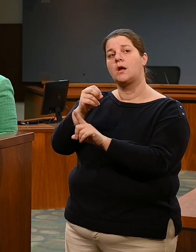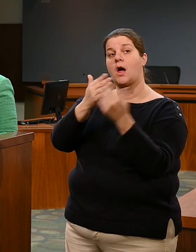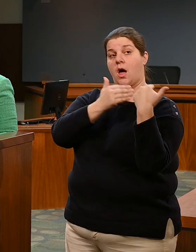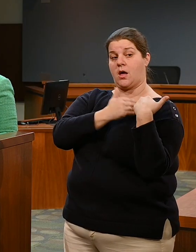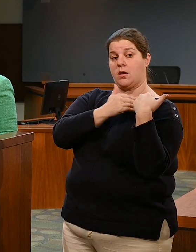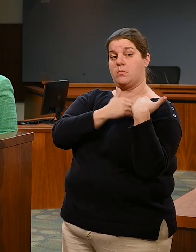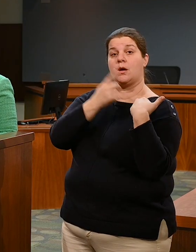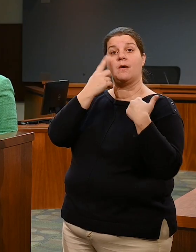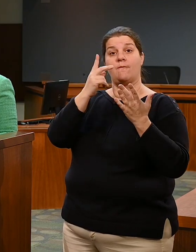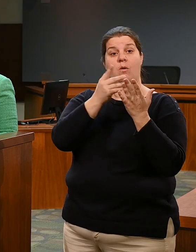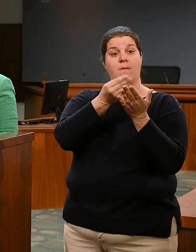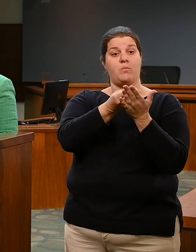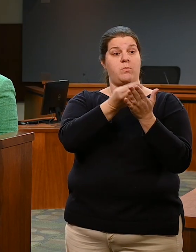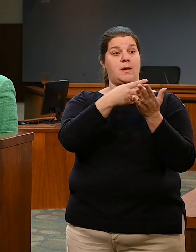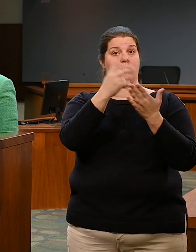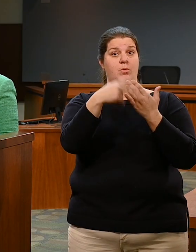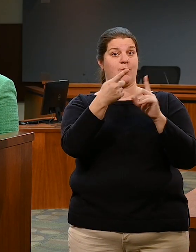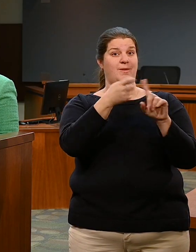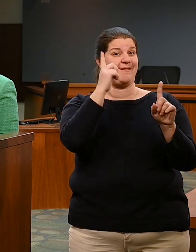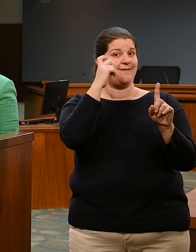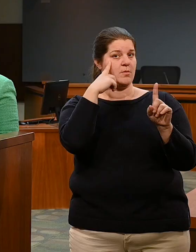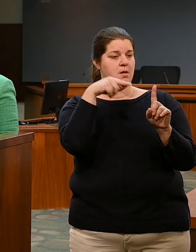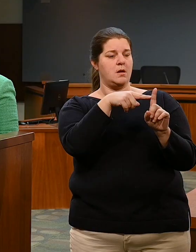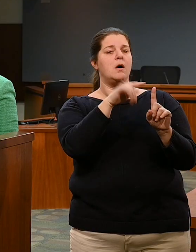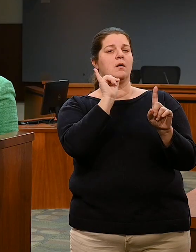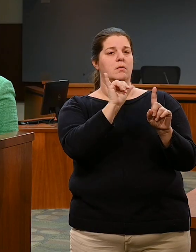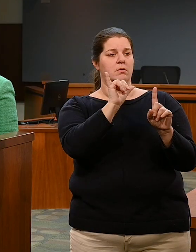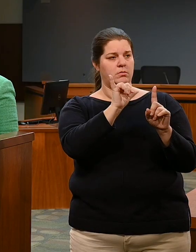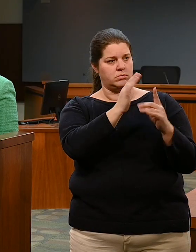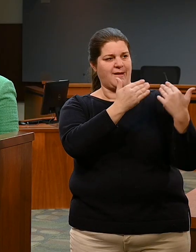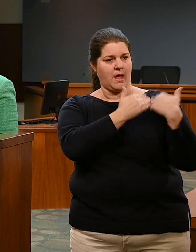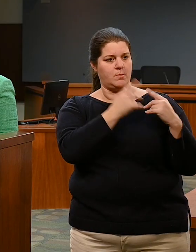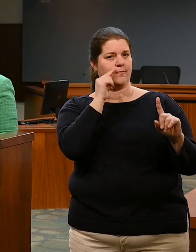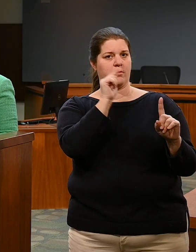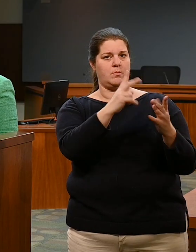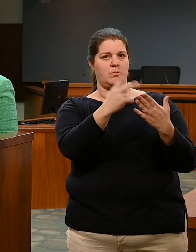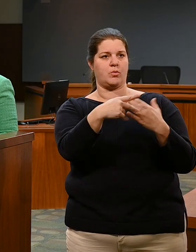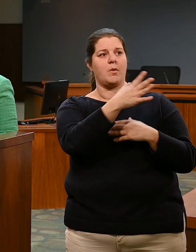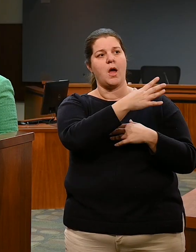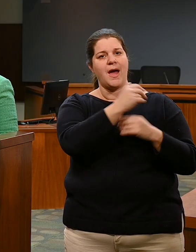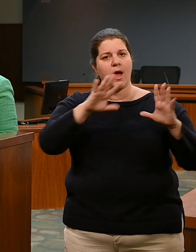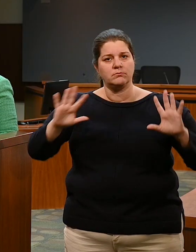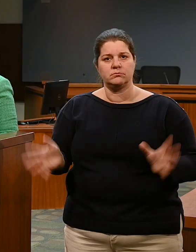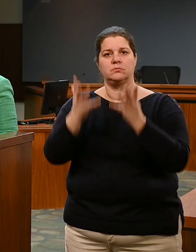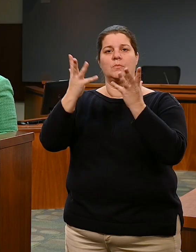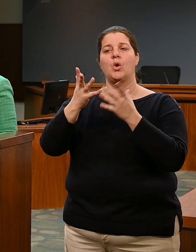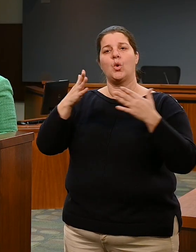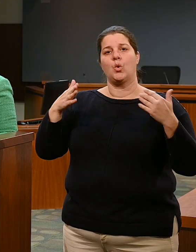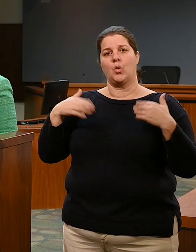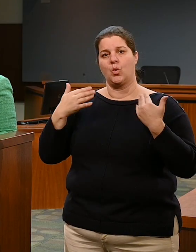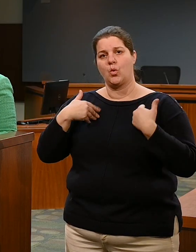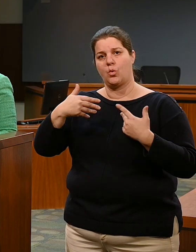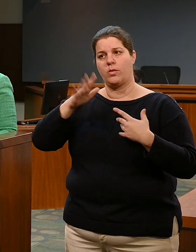publicly funded programs, and elevating community and youth voices in